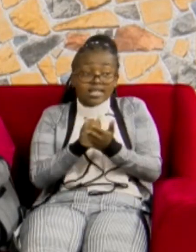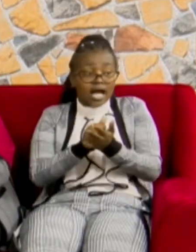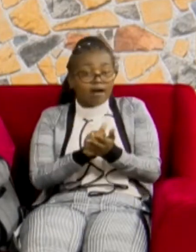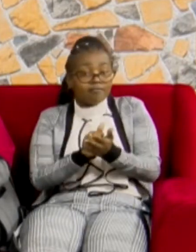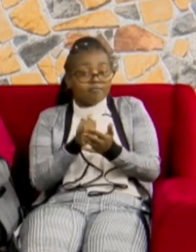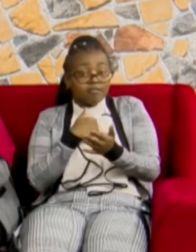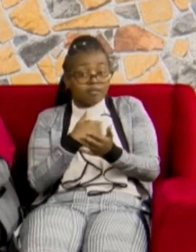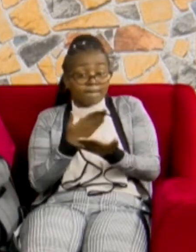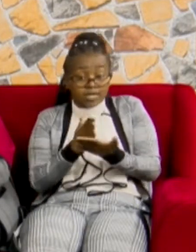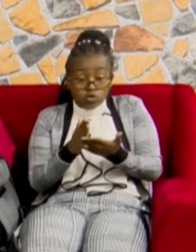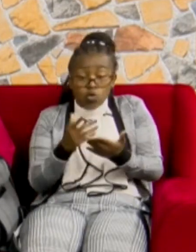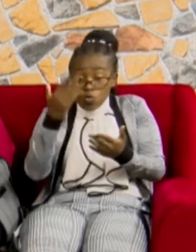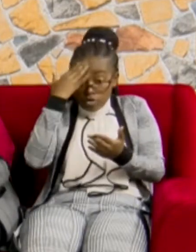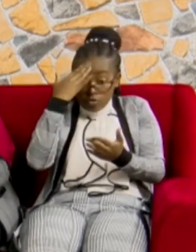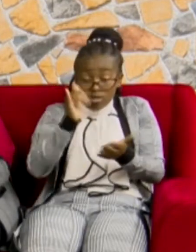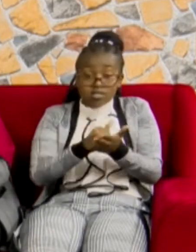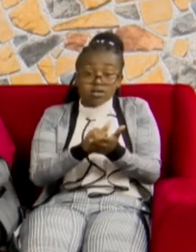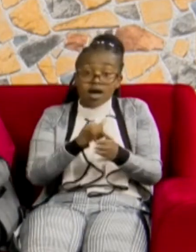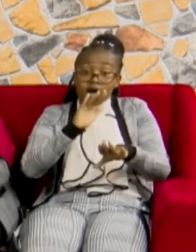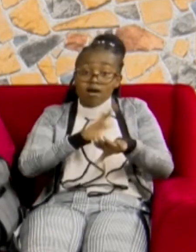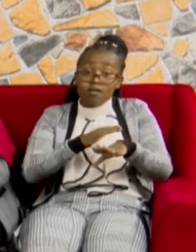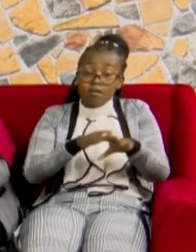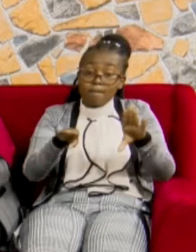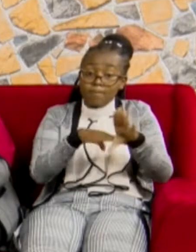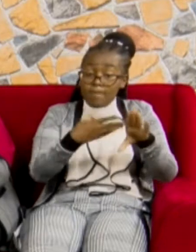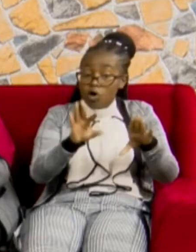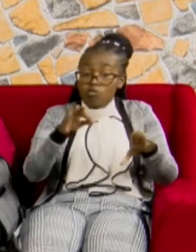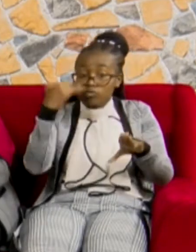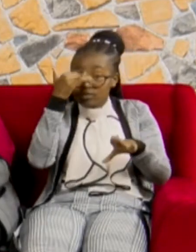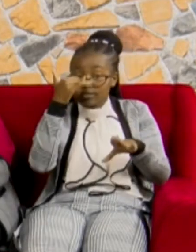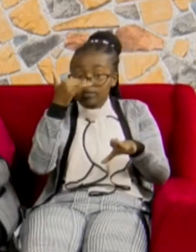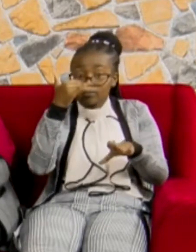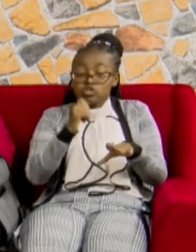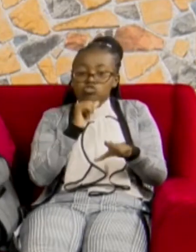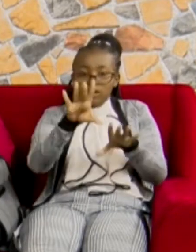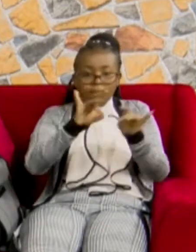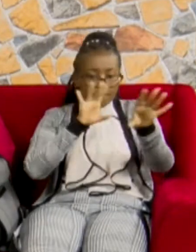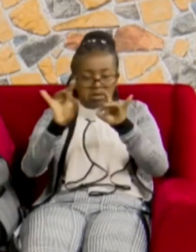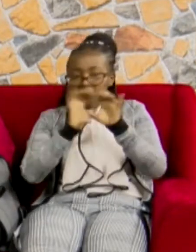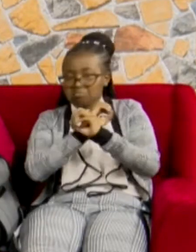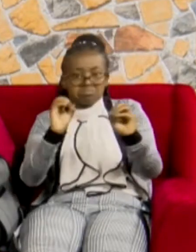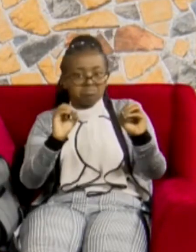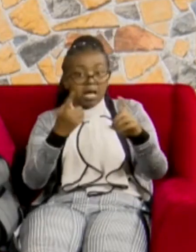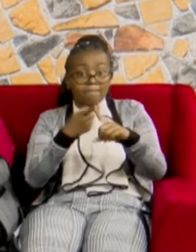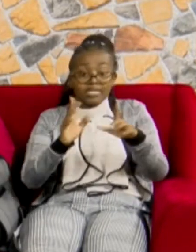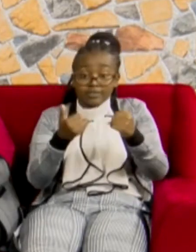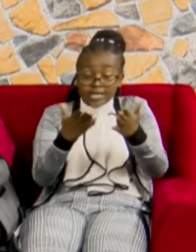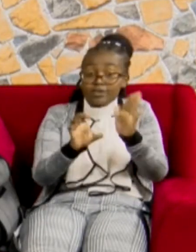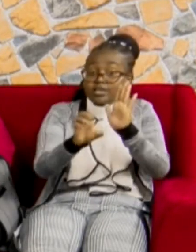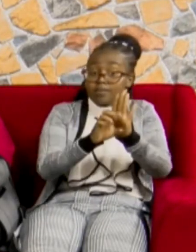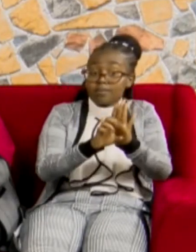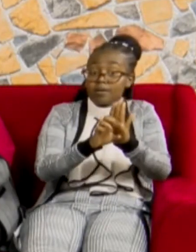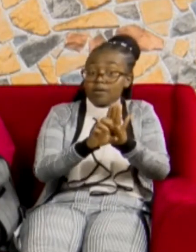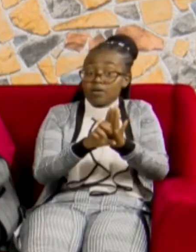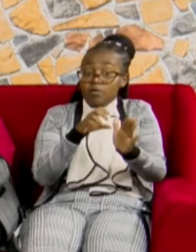a complex part of it, because we know a good number of autistics don't speak. Yes. And like, if I was to give an example, I